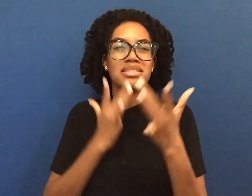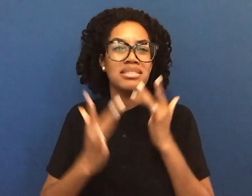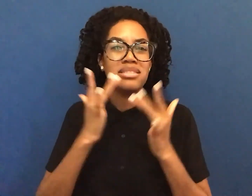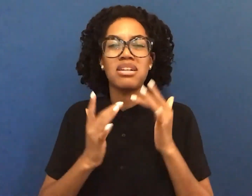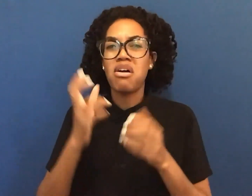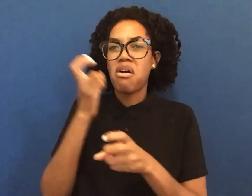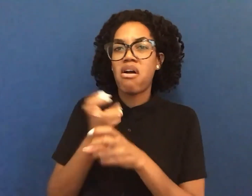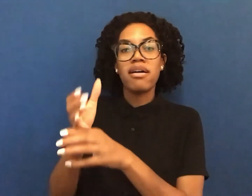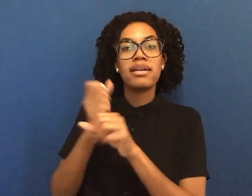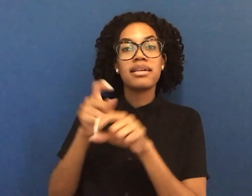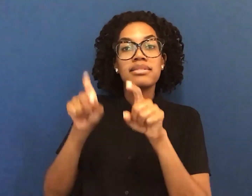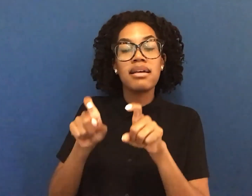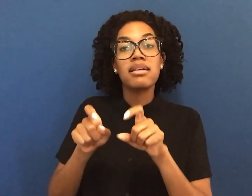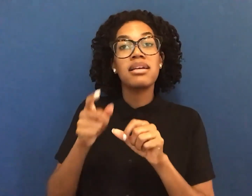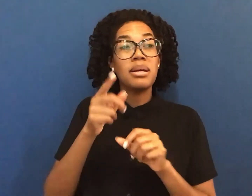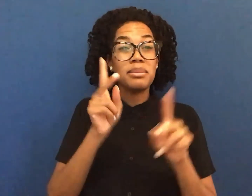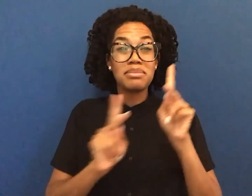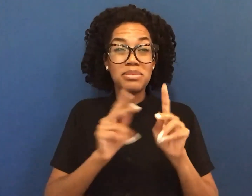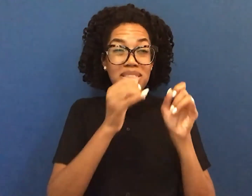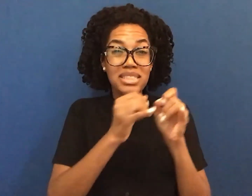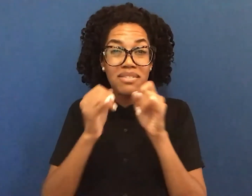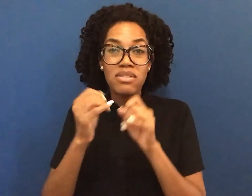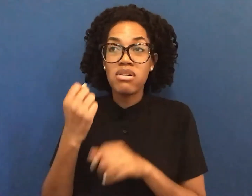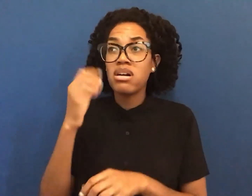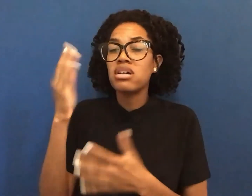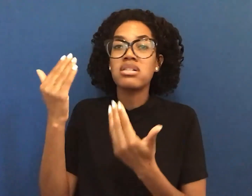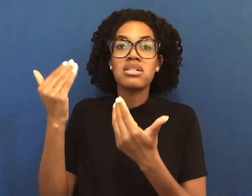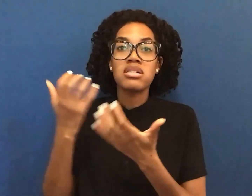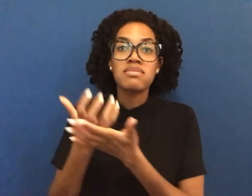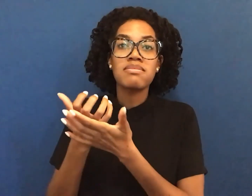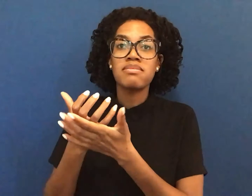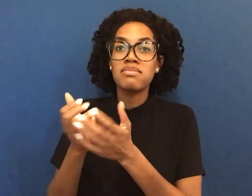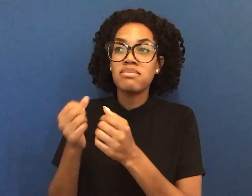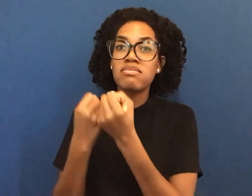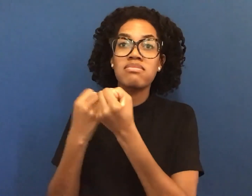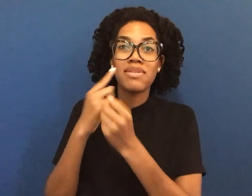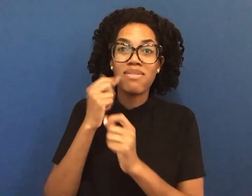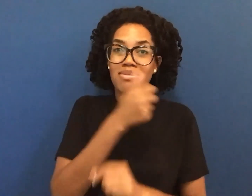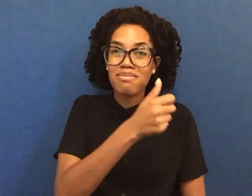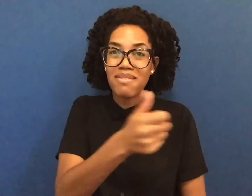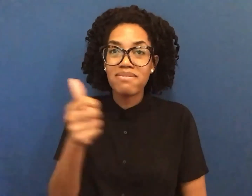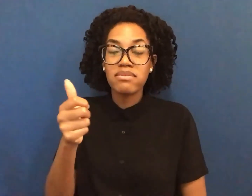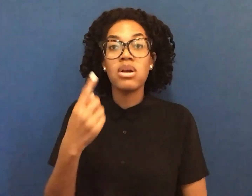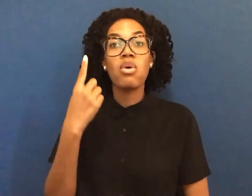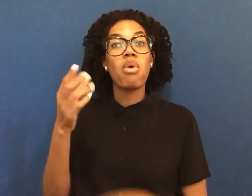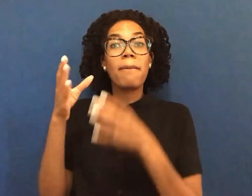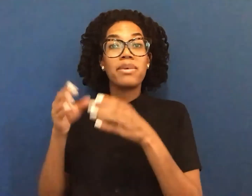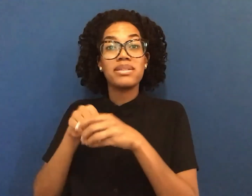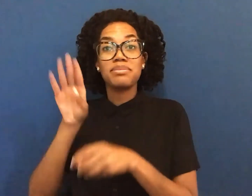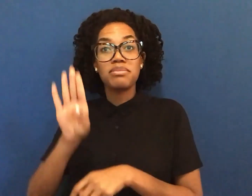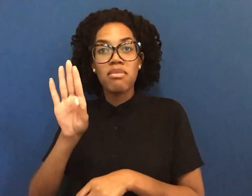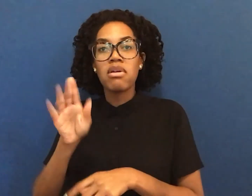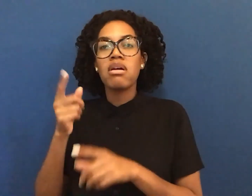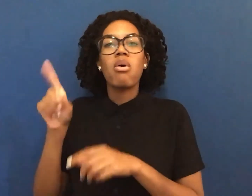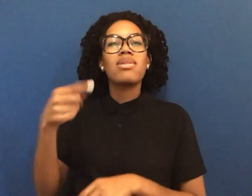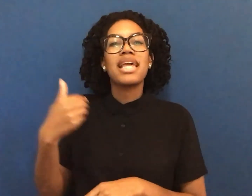self-advocacy, and people were refused tests. For example, one person was refused to test in Baltimore because he only had one lesion, and he